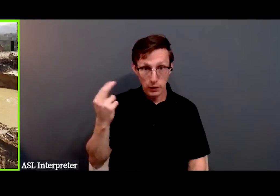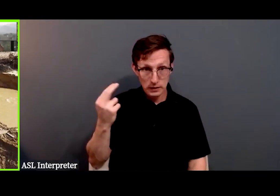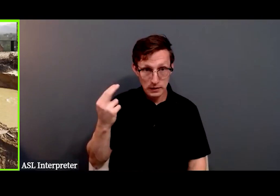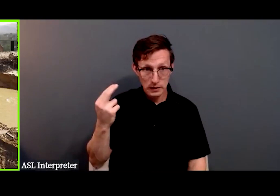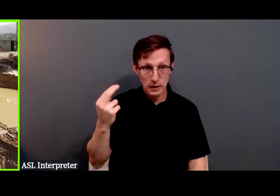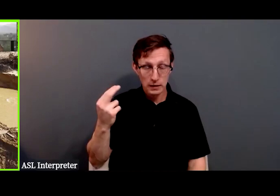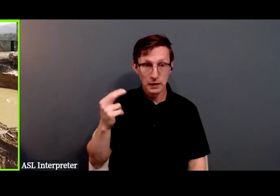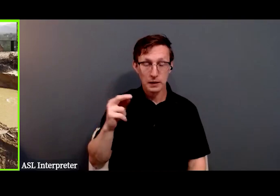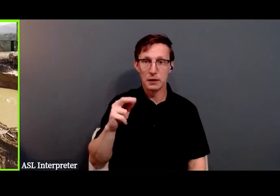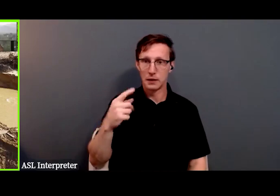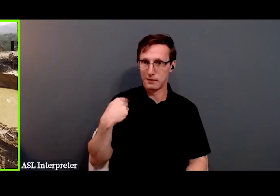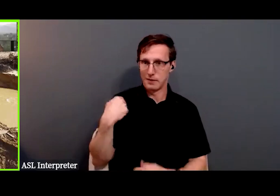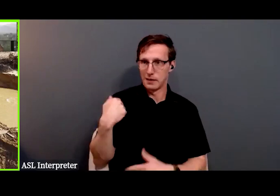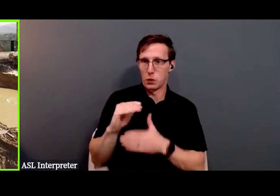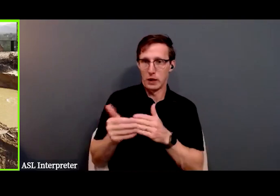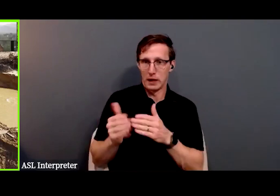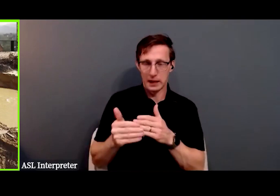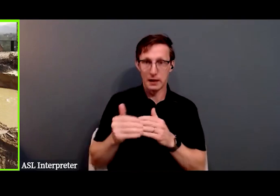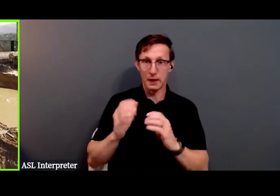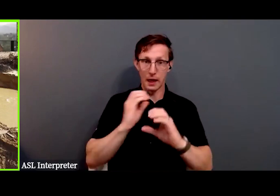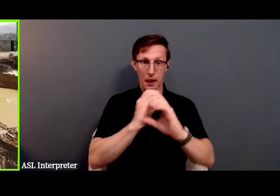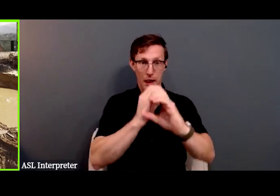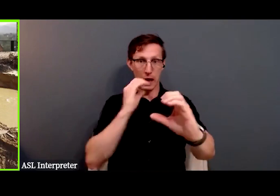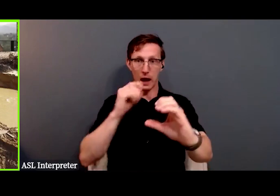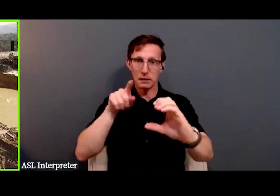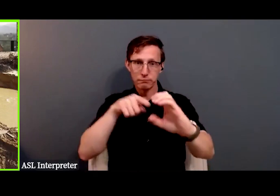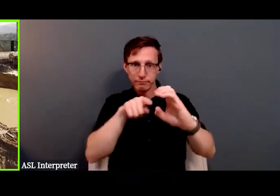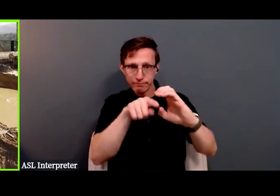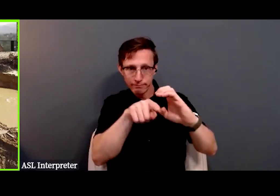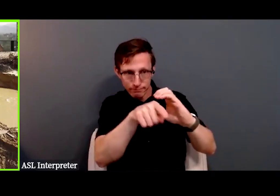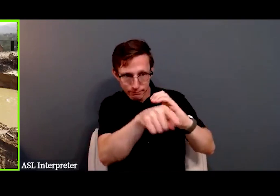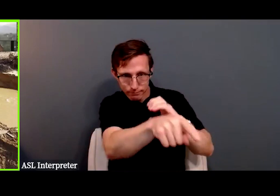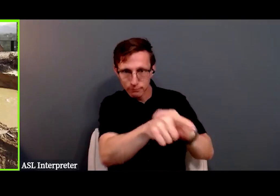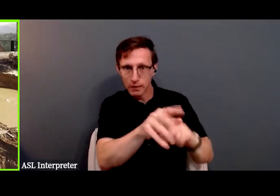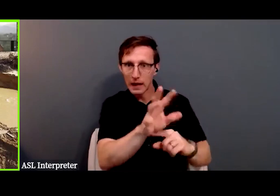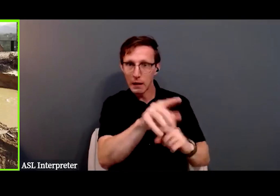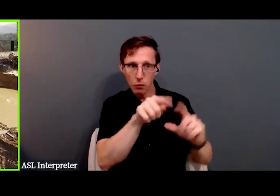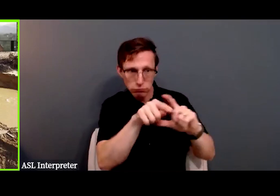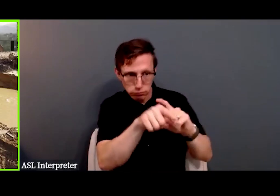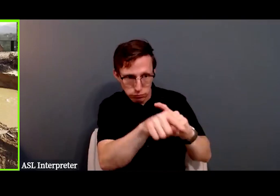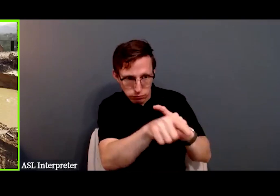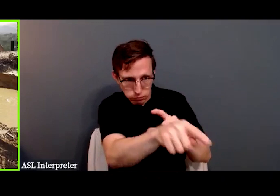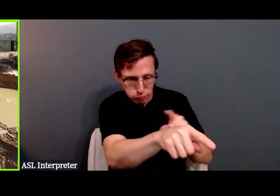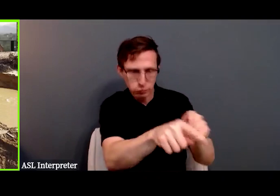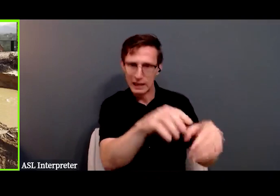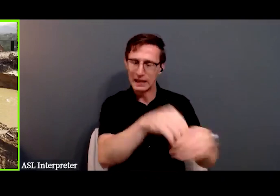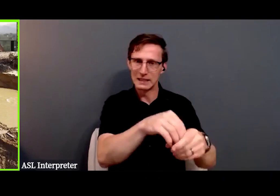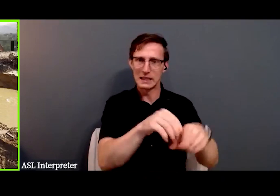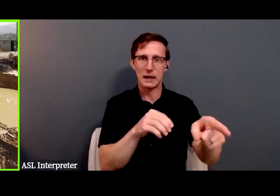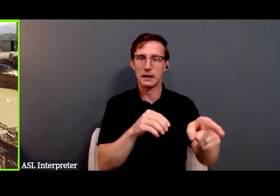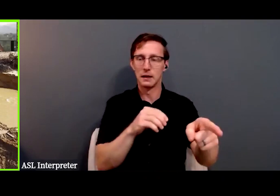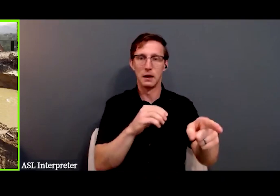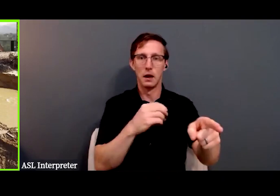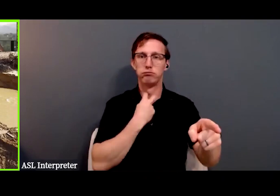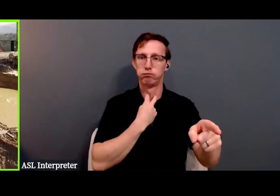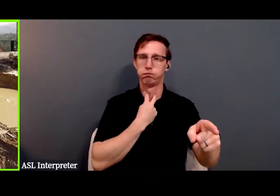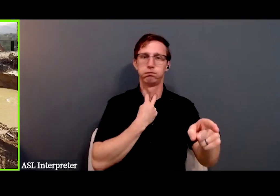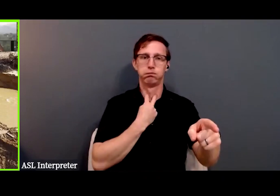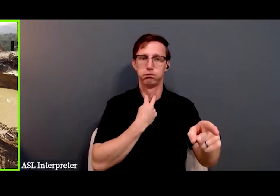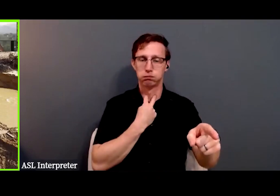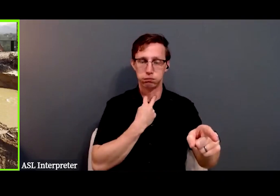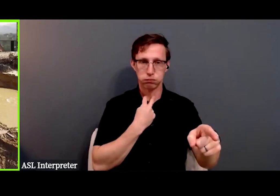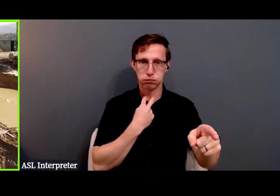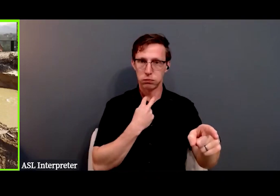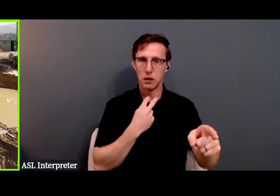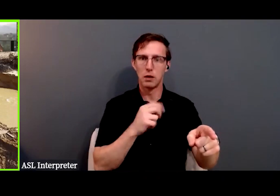line over the weekend, and we found that line was clogged with boulders. So as these pipes wash away, the pipes that remain are going